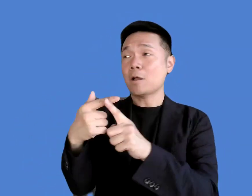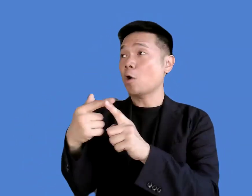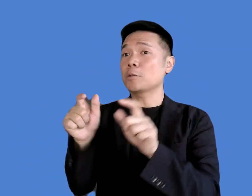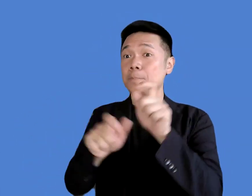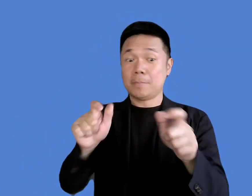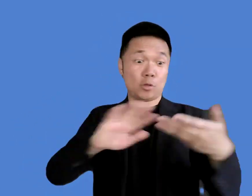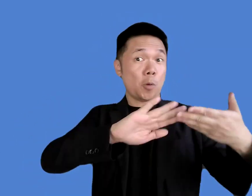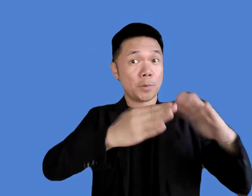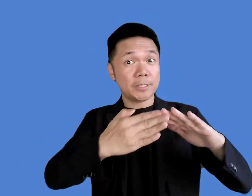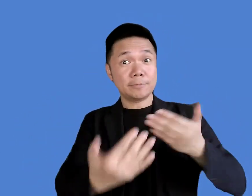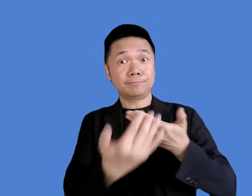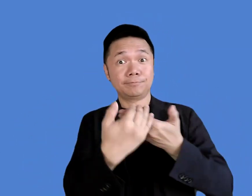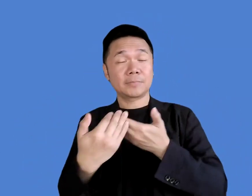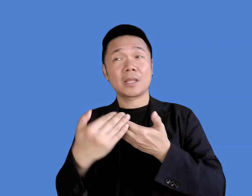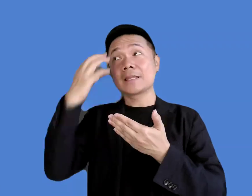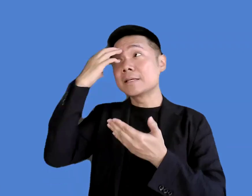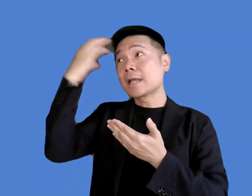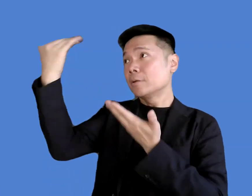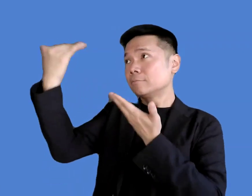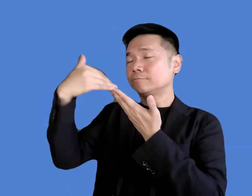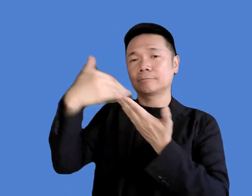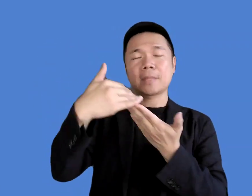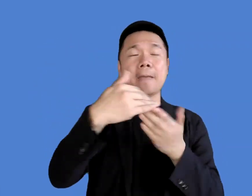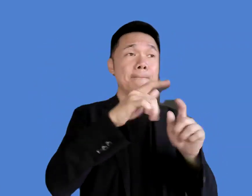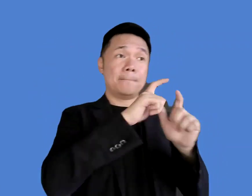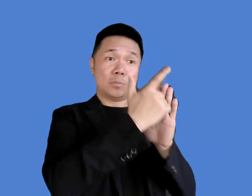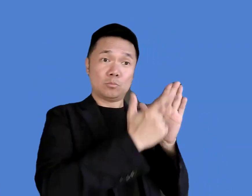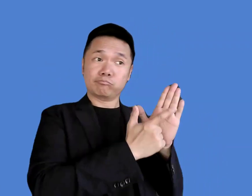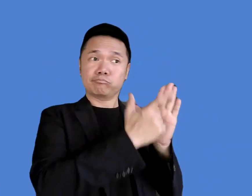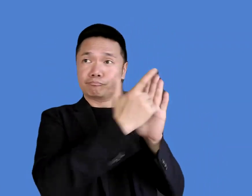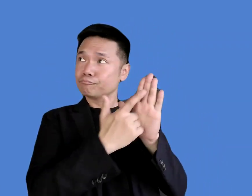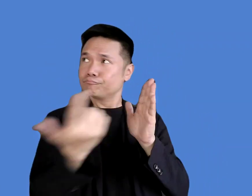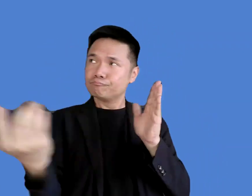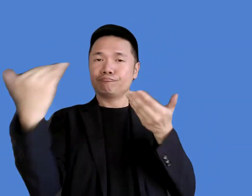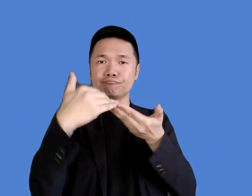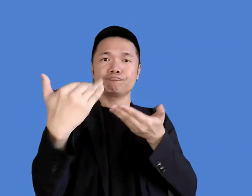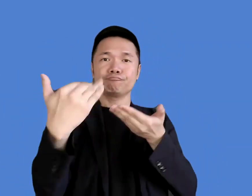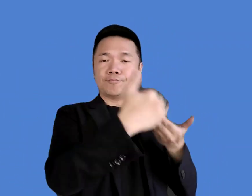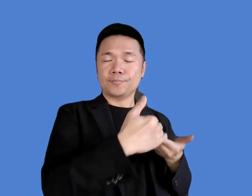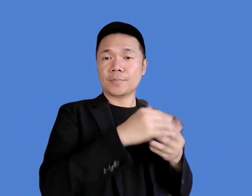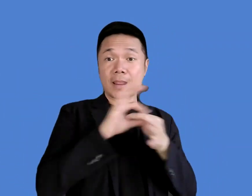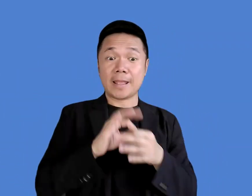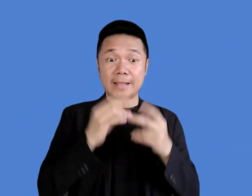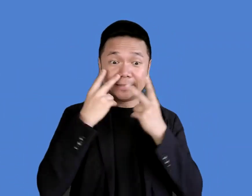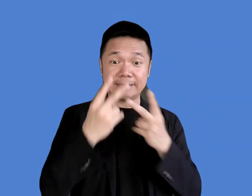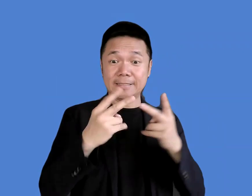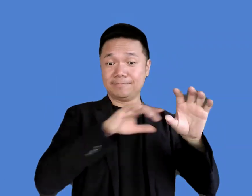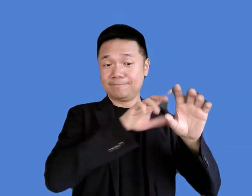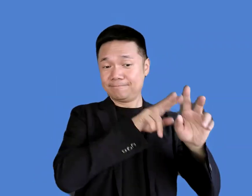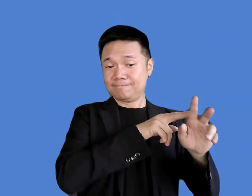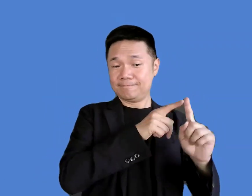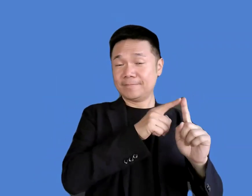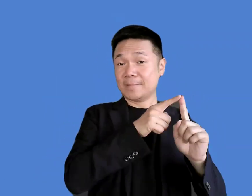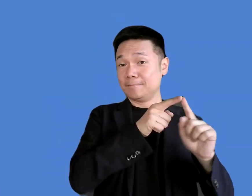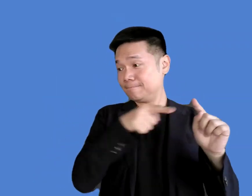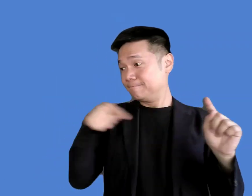as well, policymakers and business regulators. This just gives you a bit of a snapshot. We started in